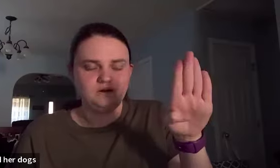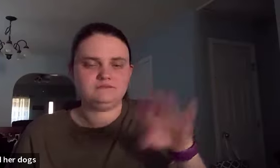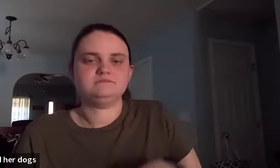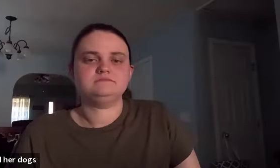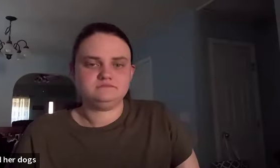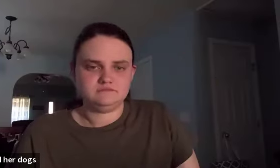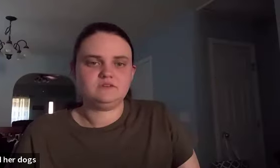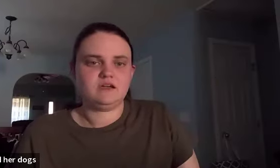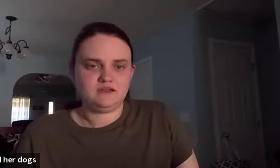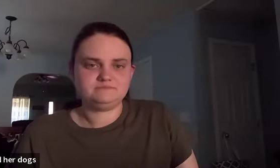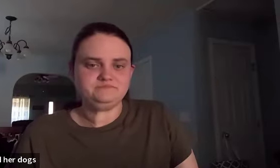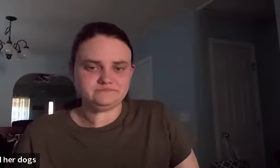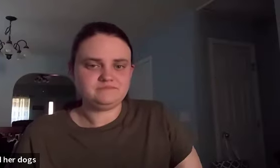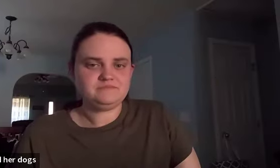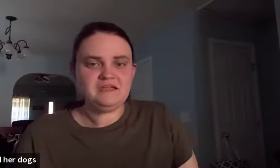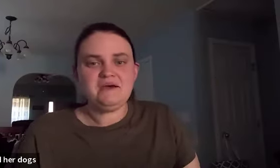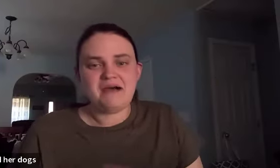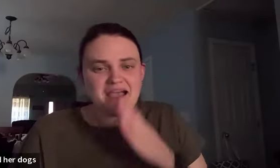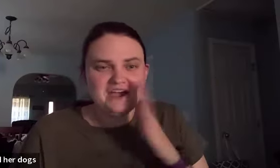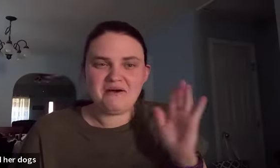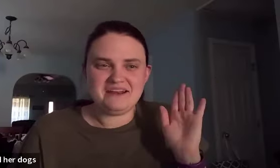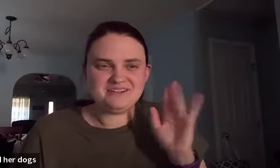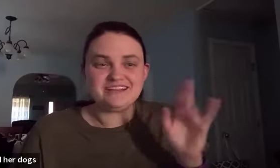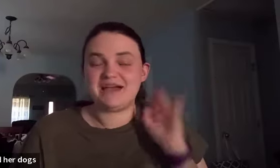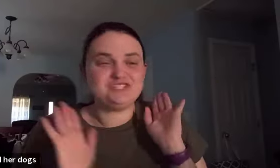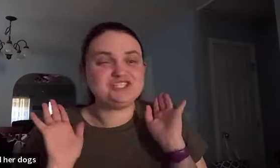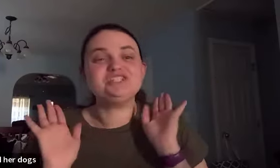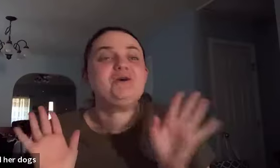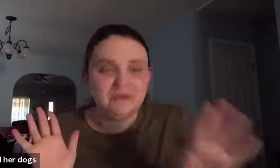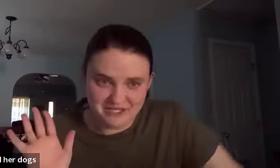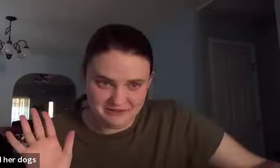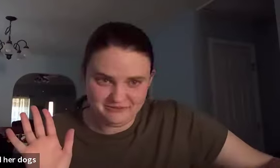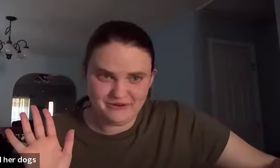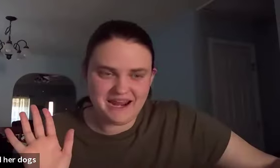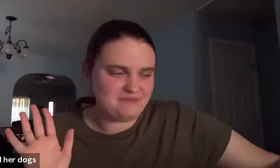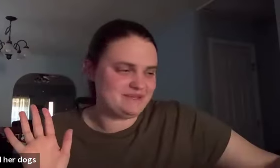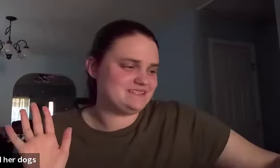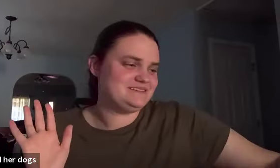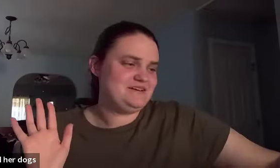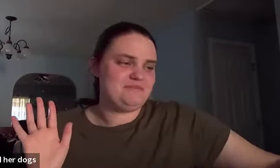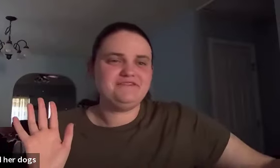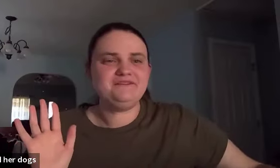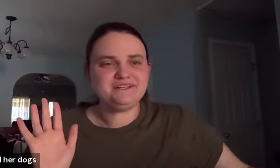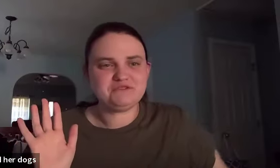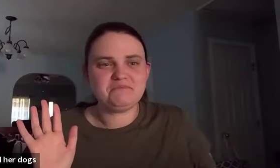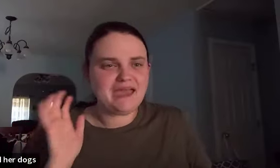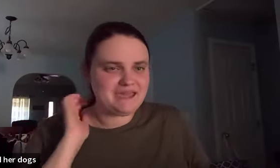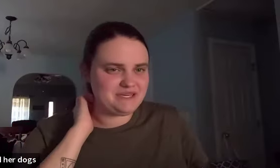February. Okay? I know it's fast. I'm just showing you what happens. My favorite is with May